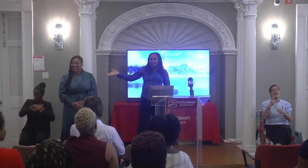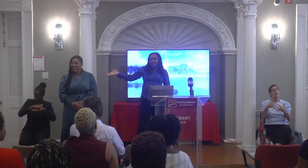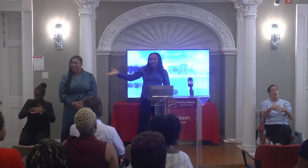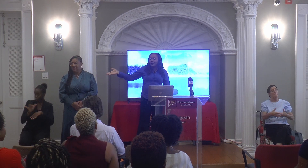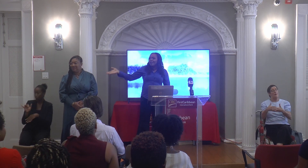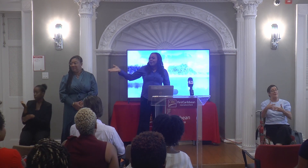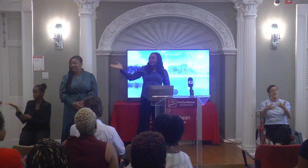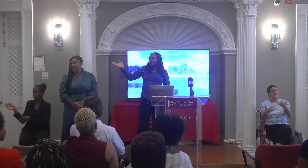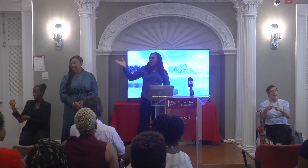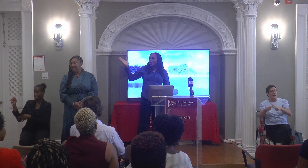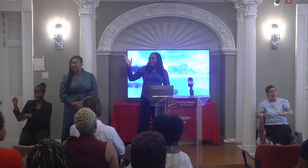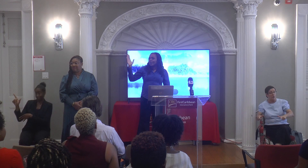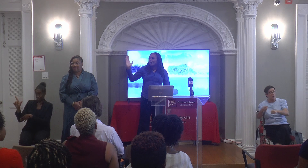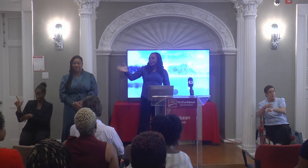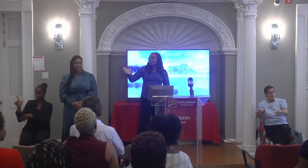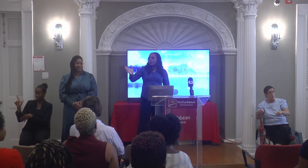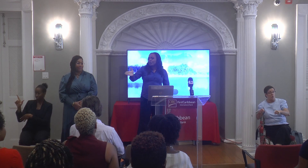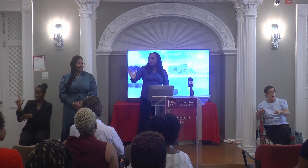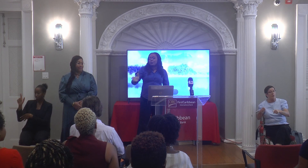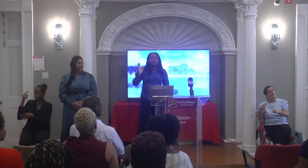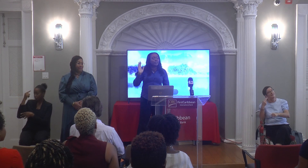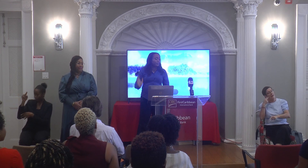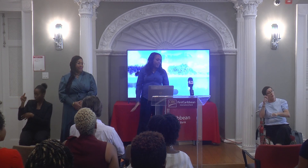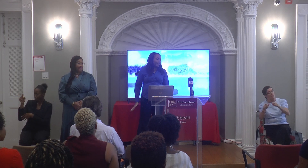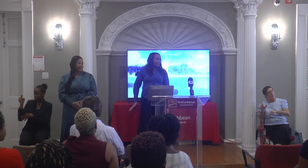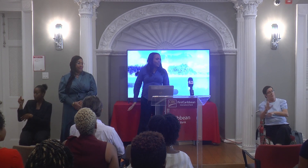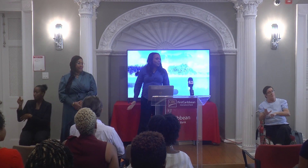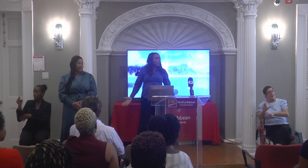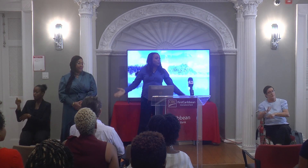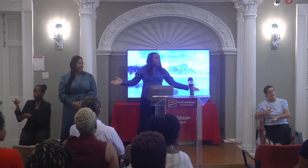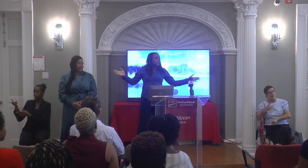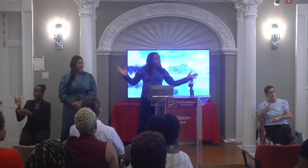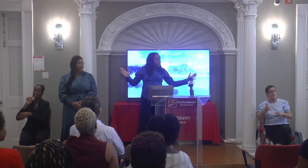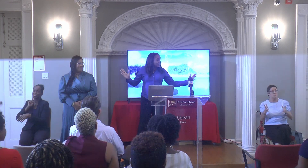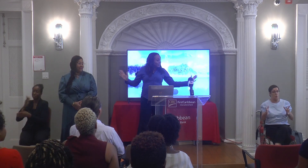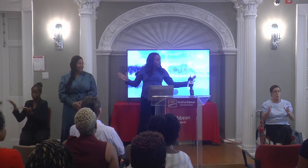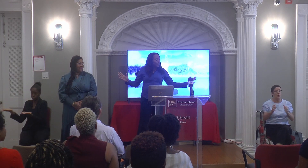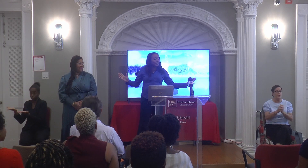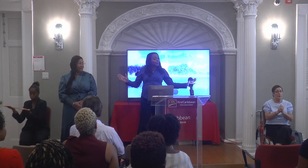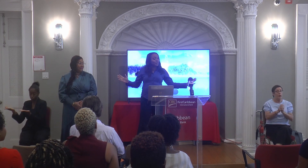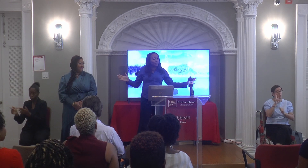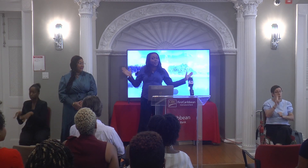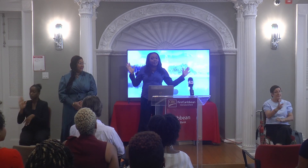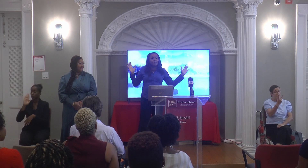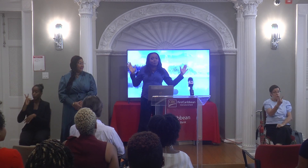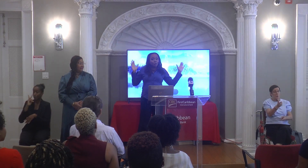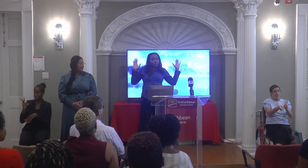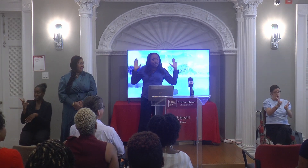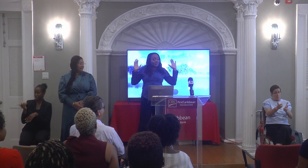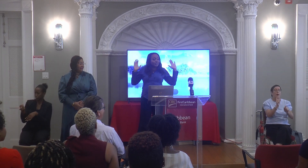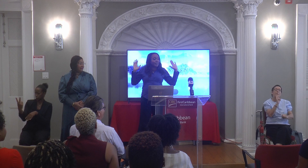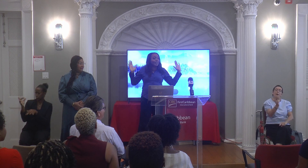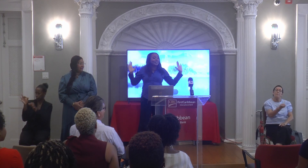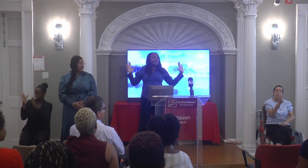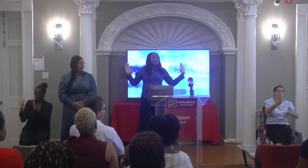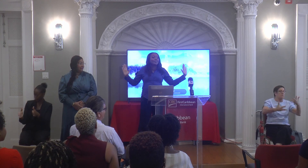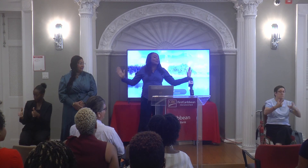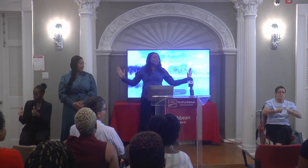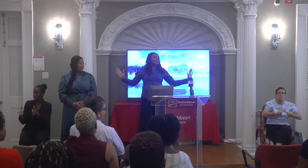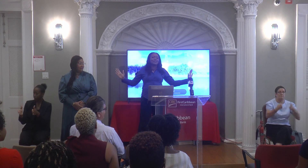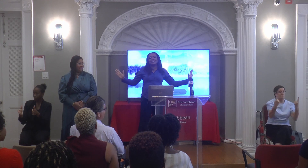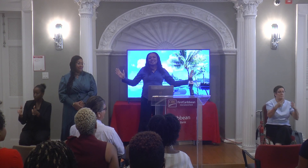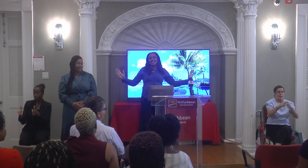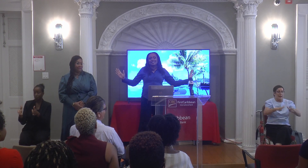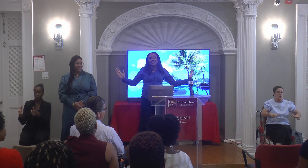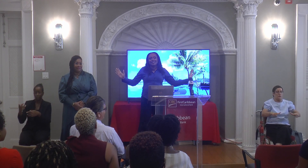Language over here for those people who live here. So you're seeing 2 interpreters, but they're both signing